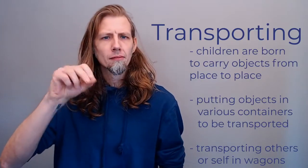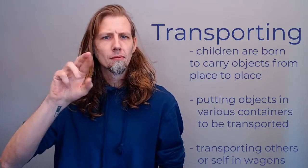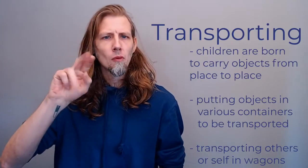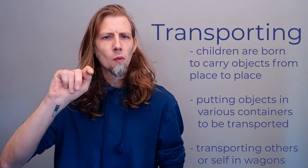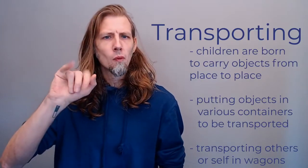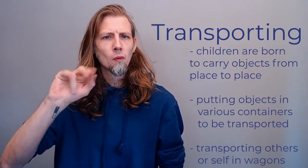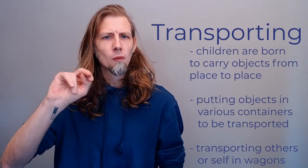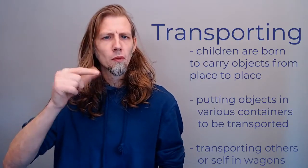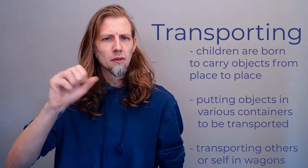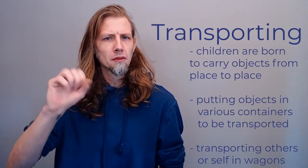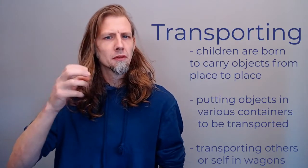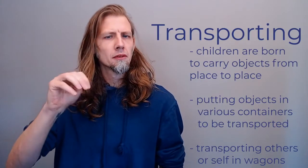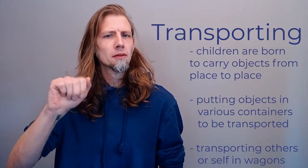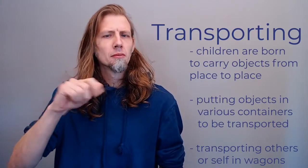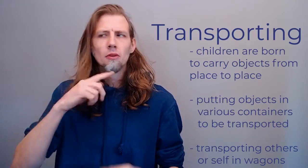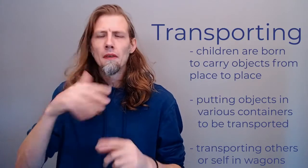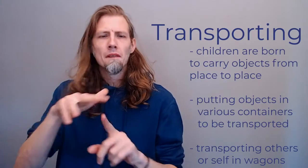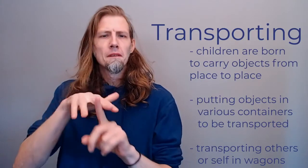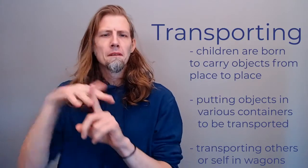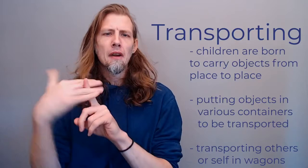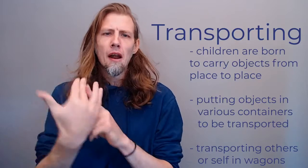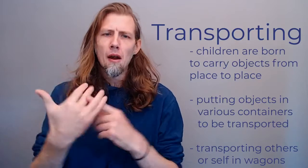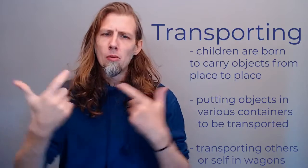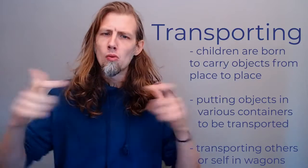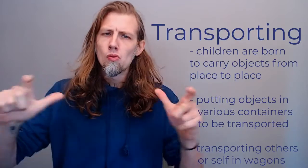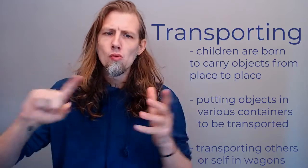plays a huge role in the transporting schema.